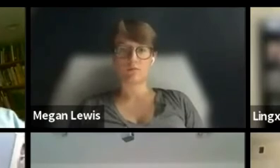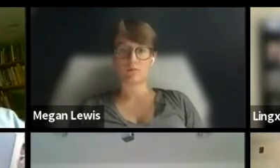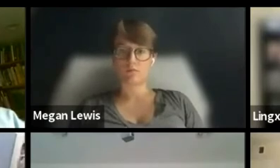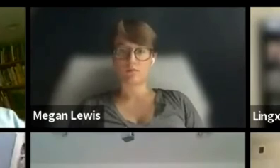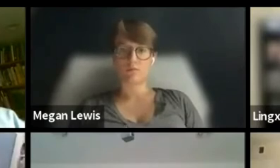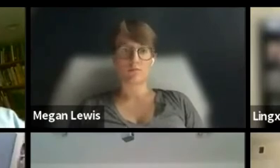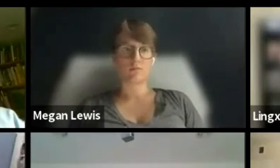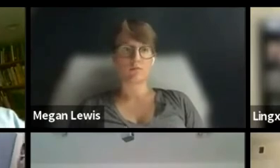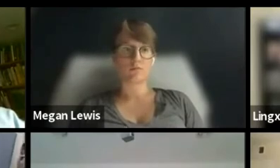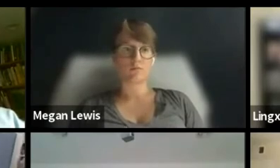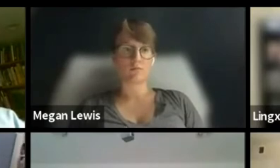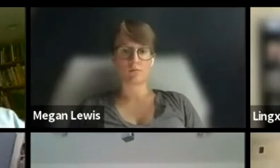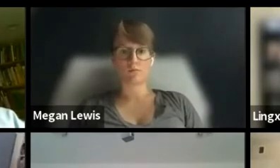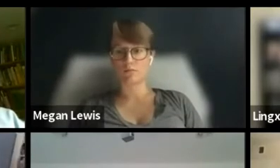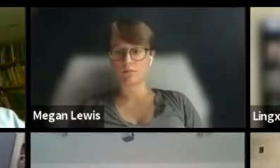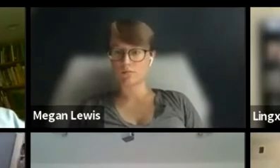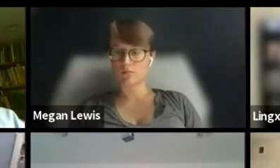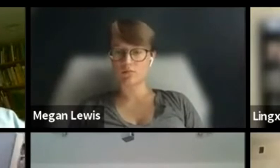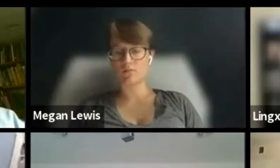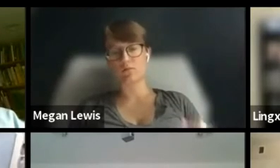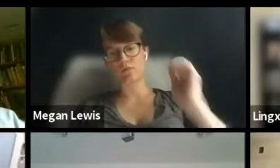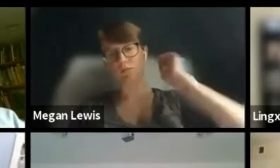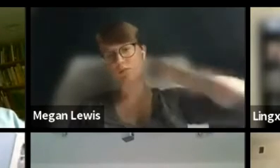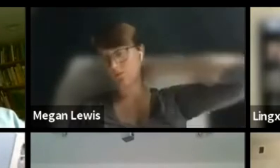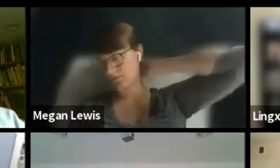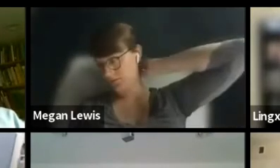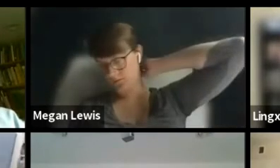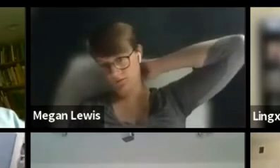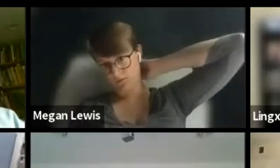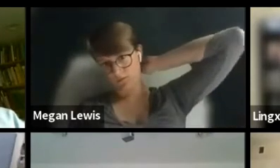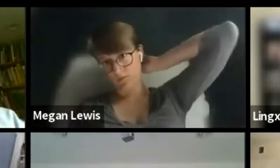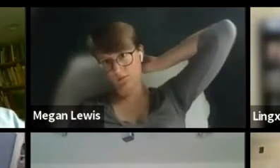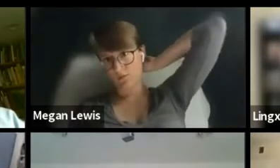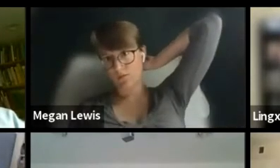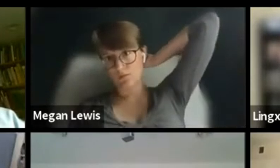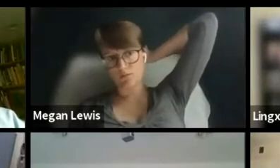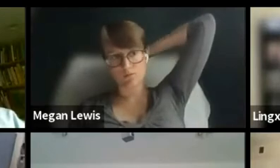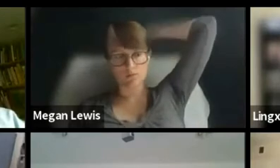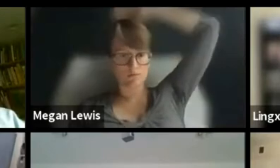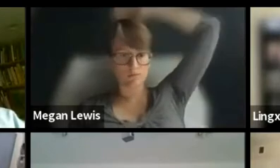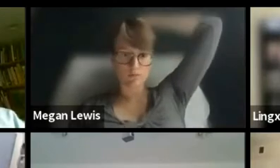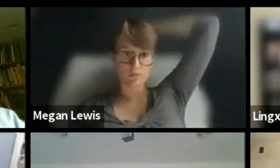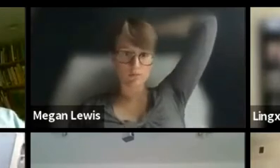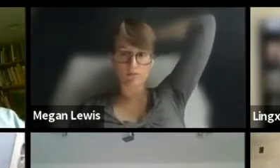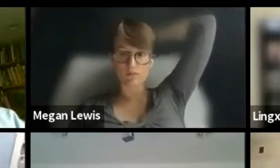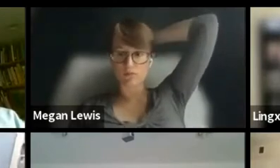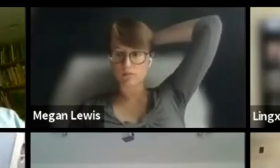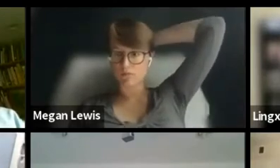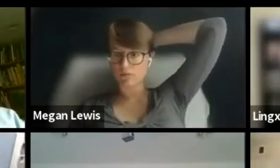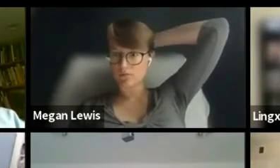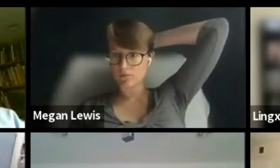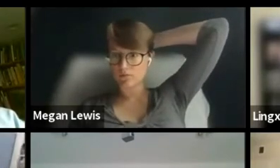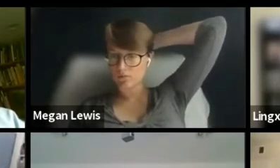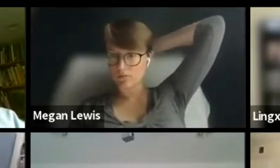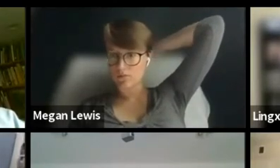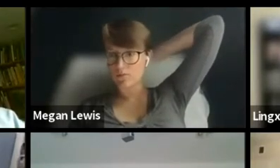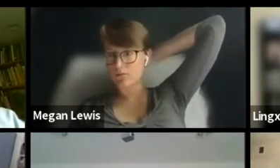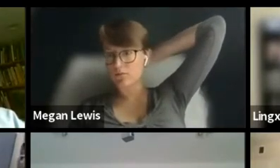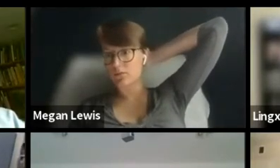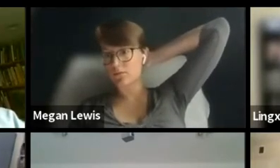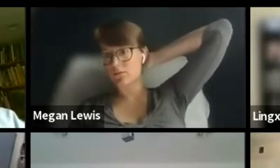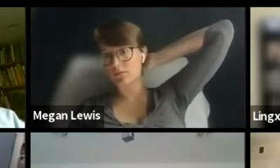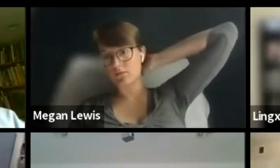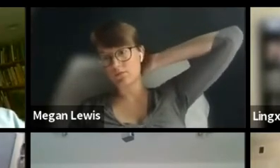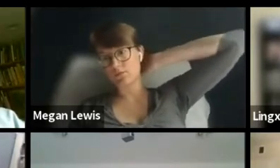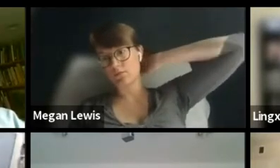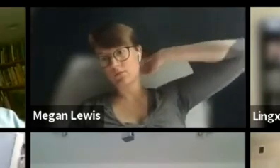largely used for gaming, but there are tons and tons of links and references for real archaeological sites that archaeologists from universities and in the